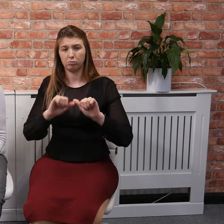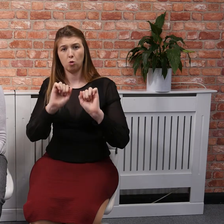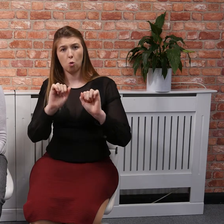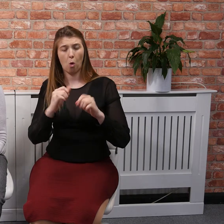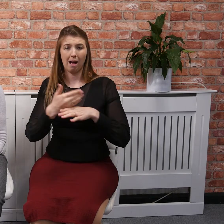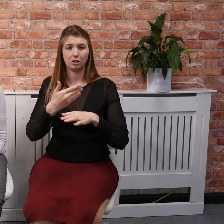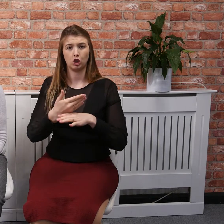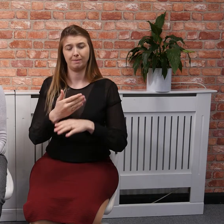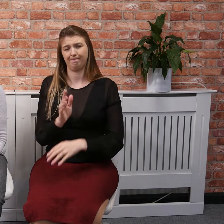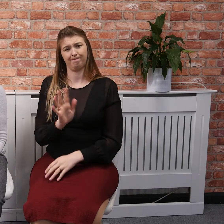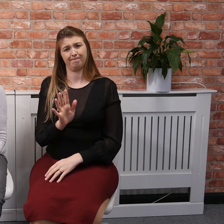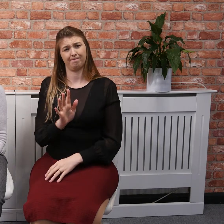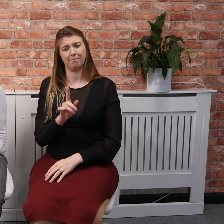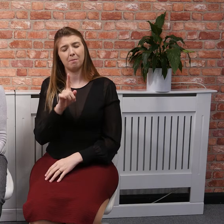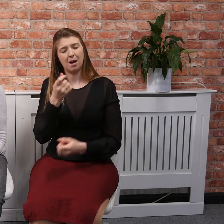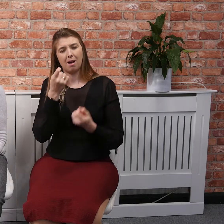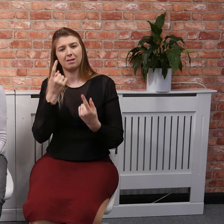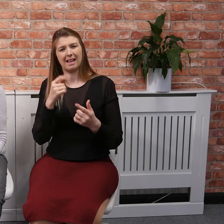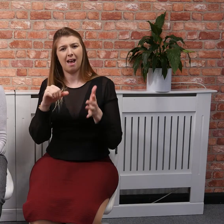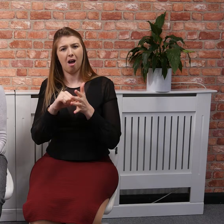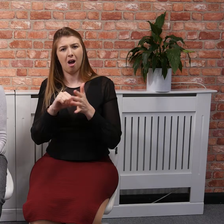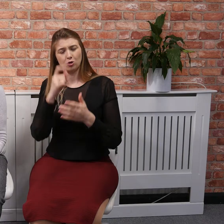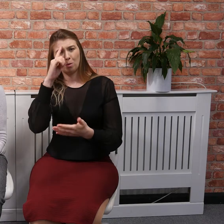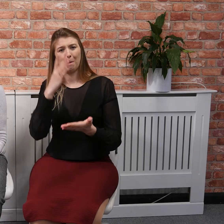it's hard to believe that if nobody gives you an answer.